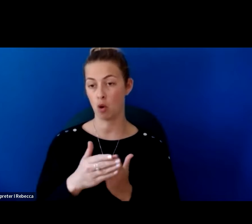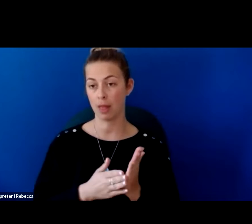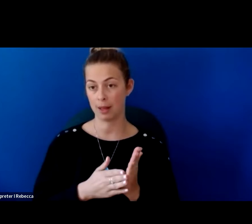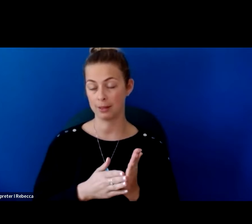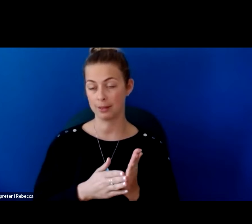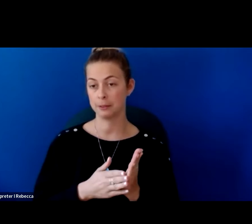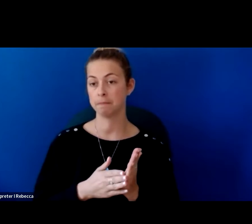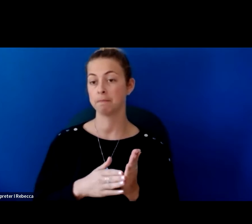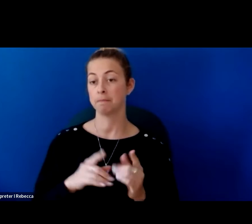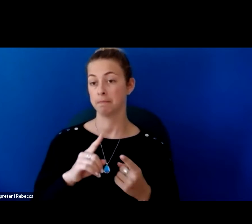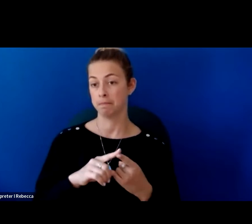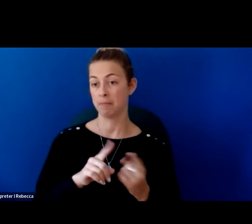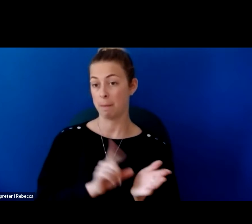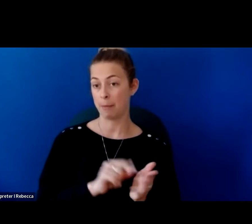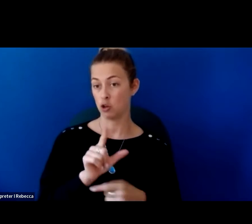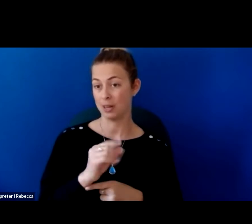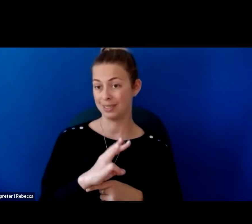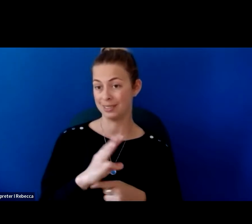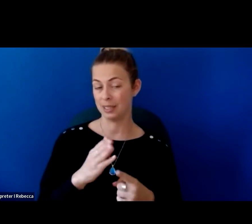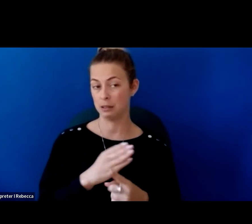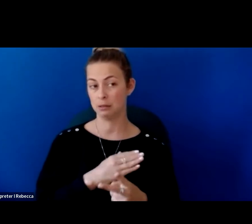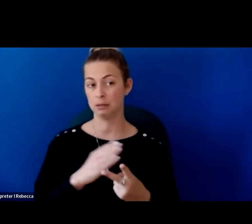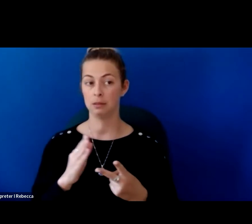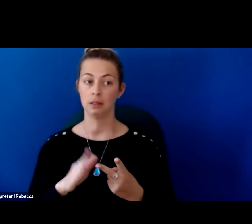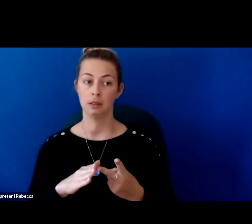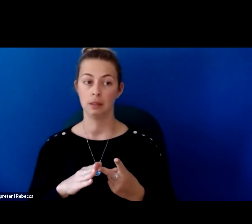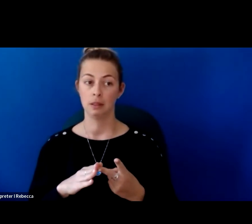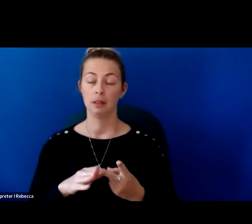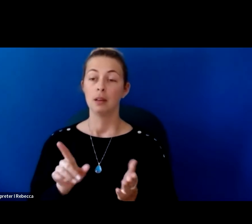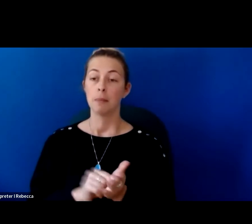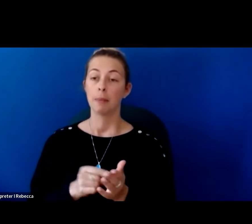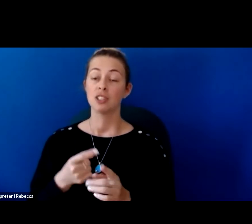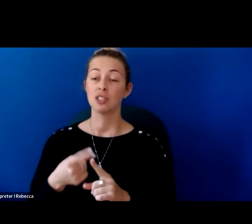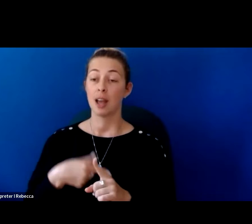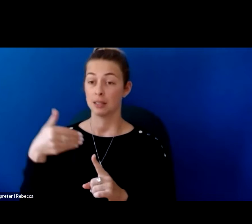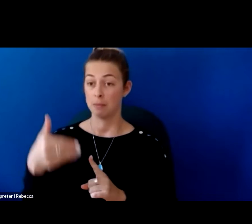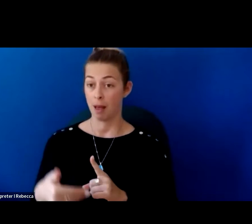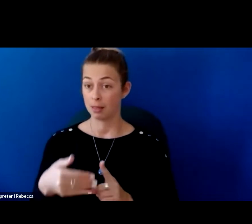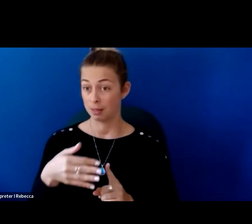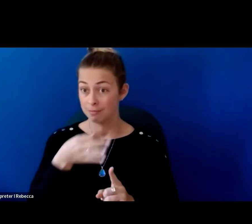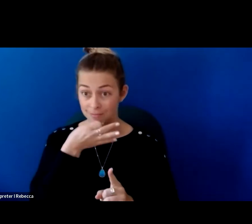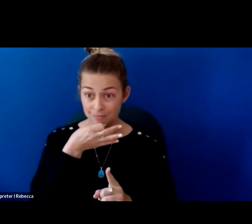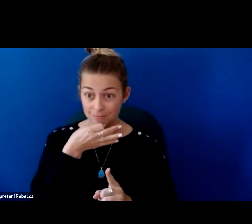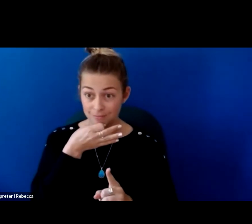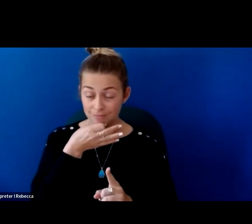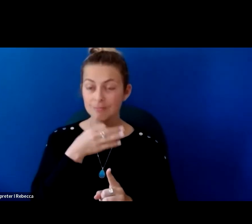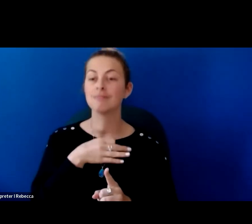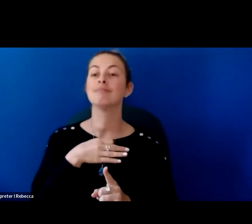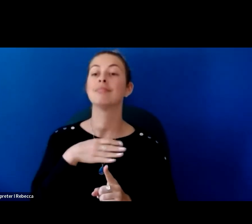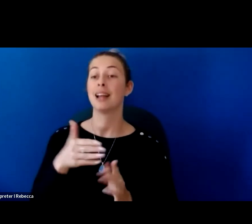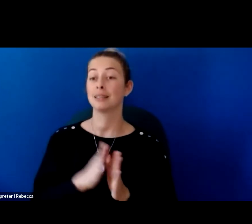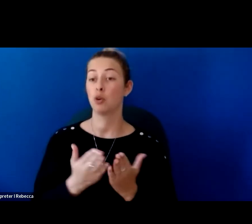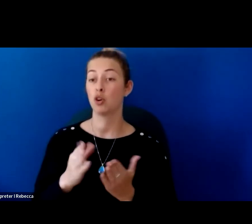1863. That was published in 2016. And published next month, just about to be hot off the presses, his next